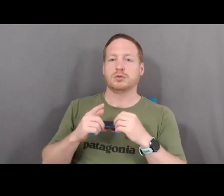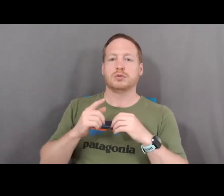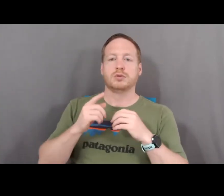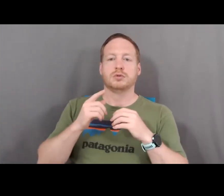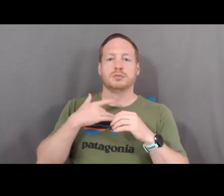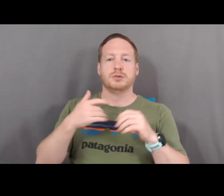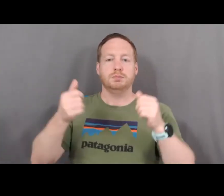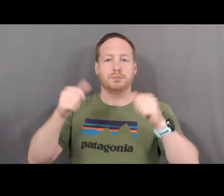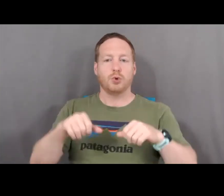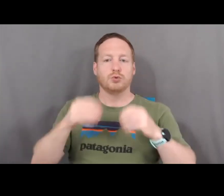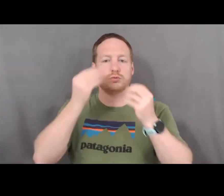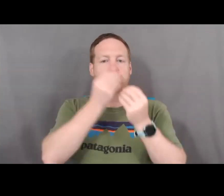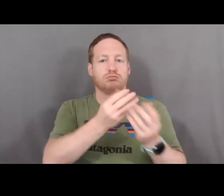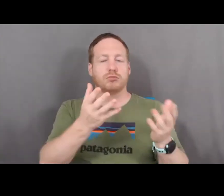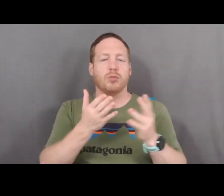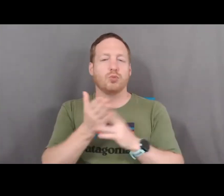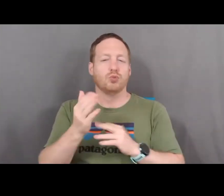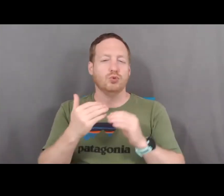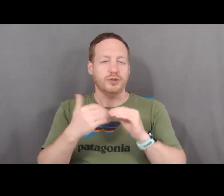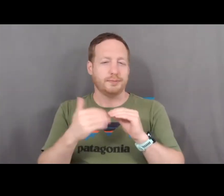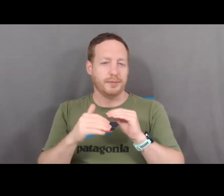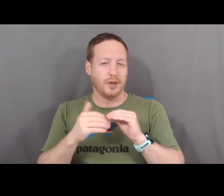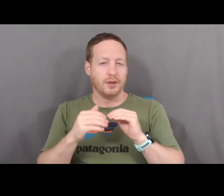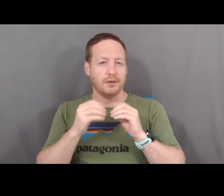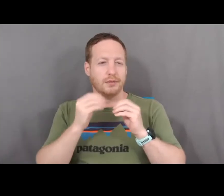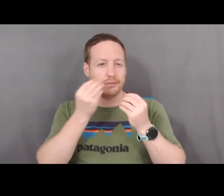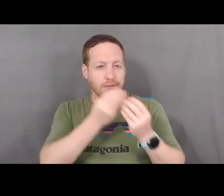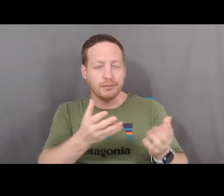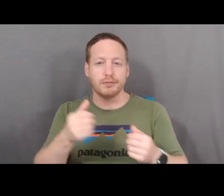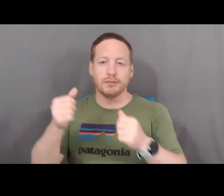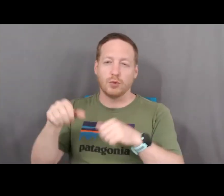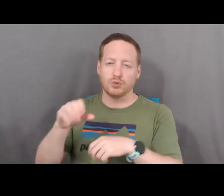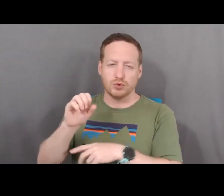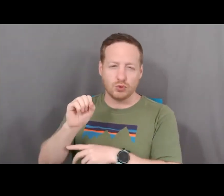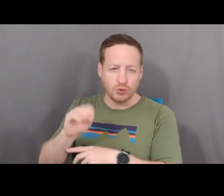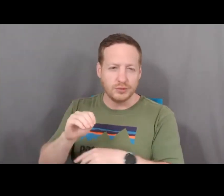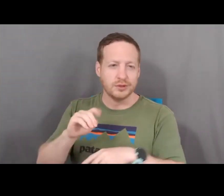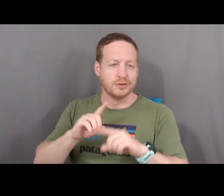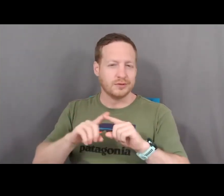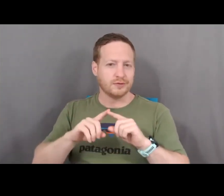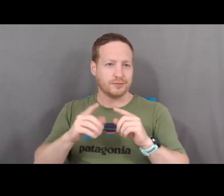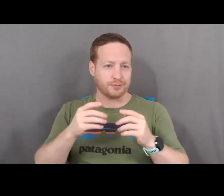usually in July or August, we stop posting the information within our emails, social